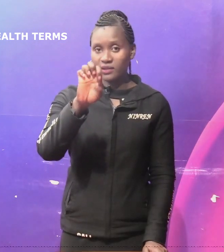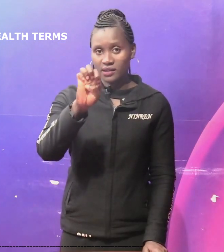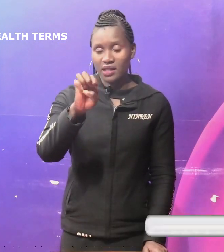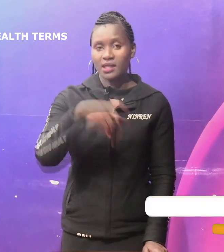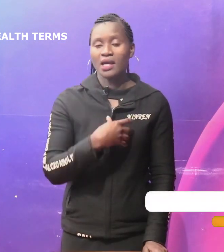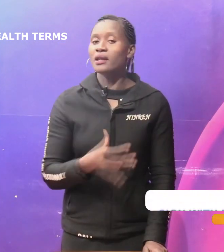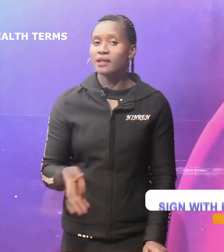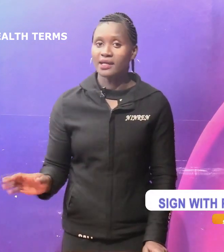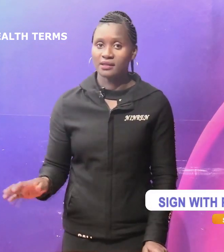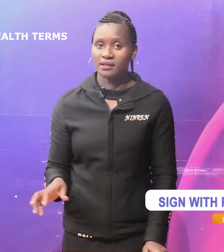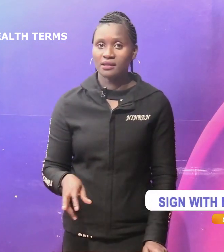N-U-R-S-E. Nurse.